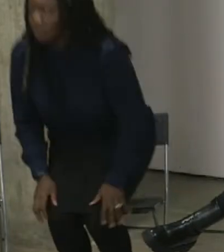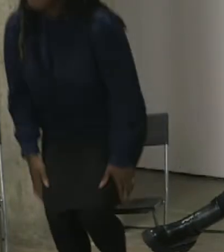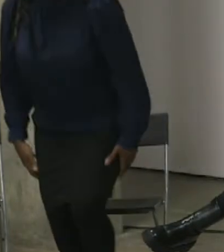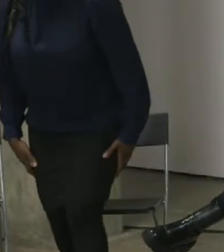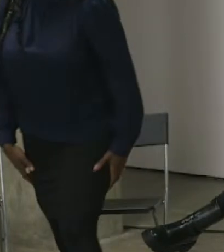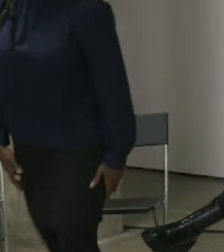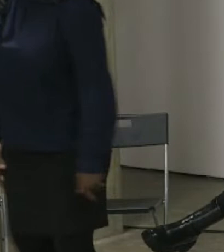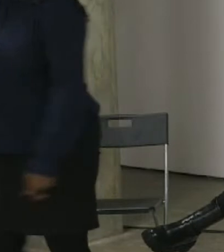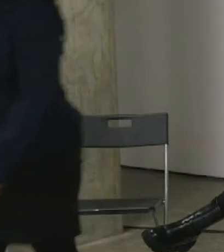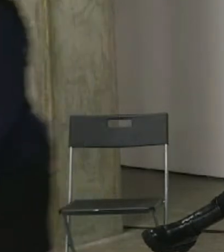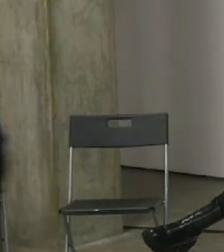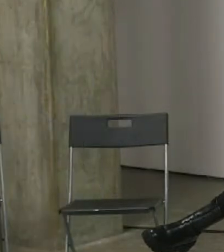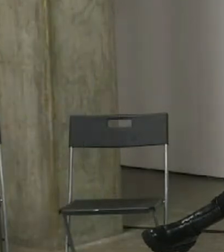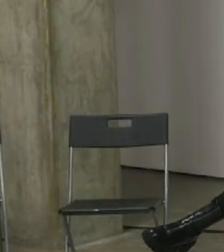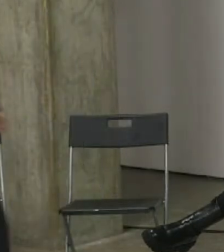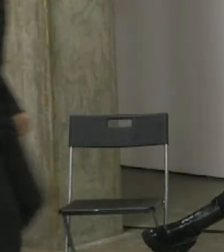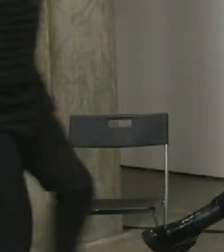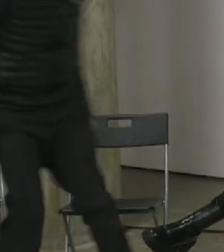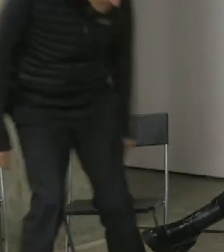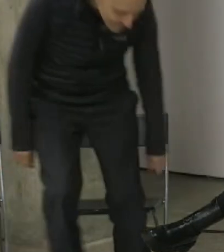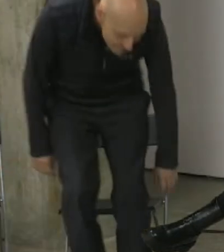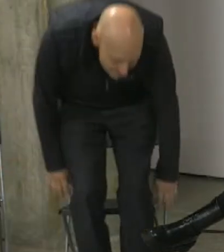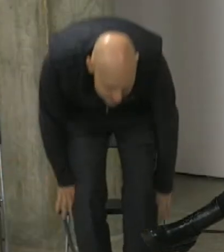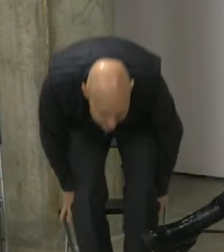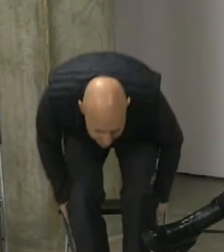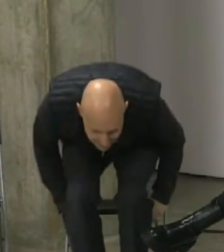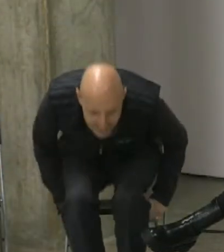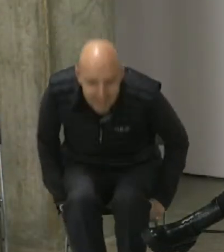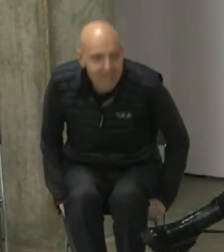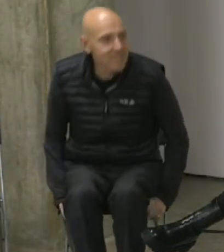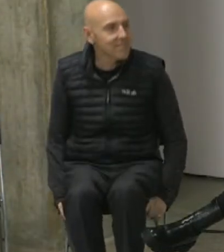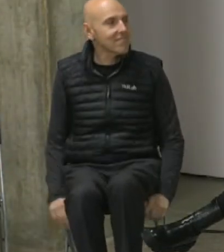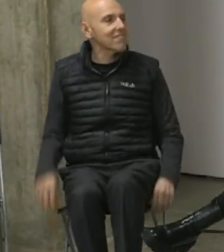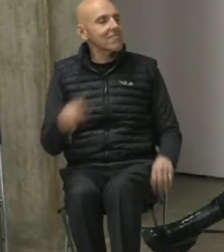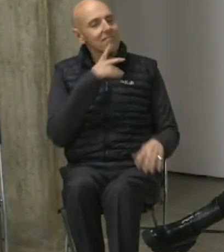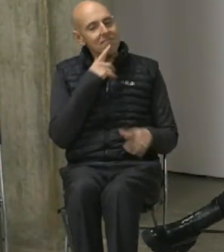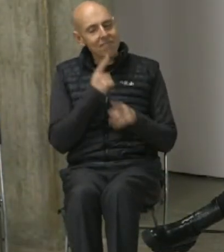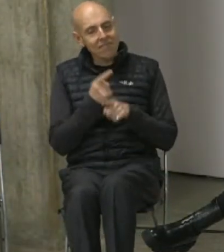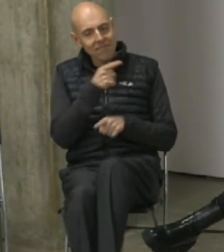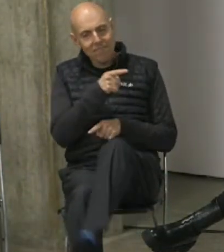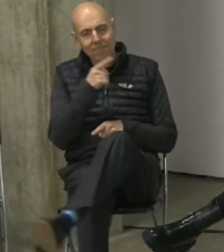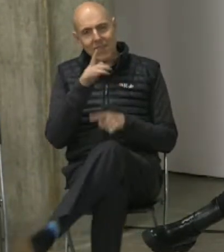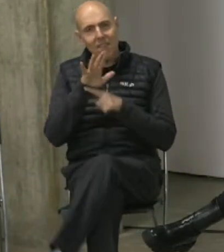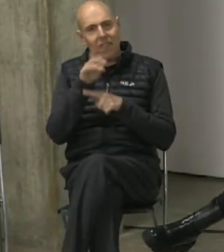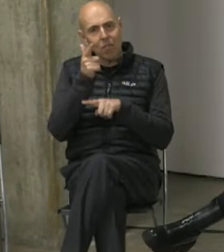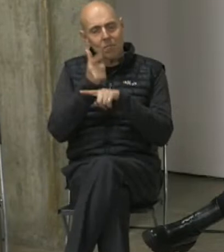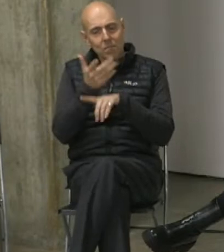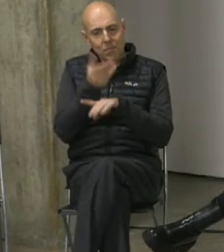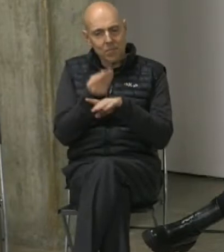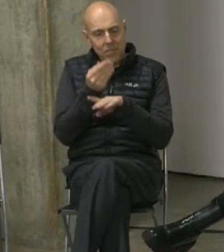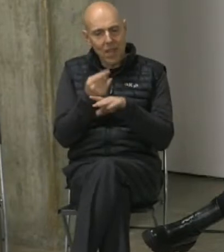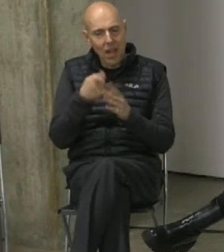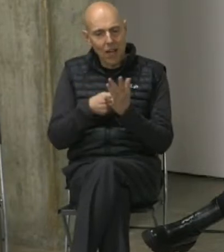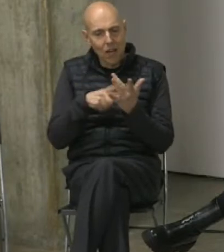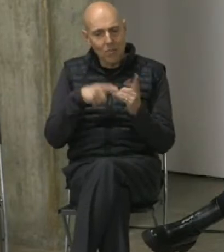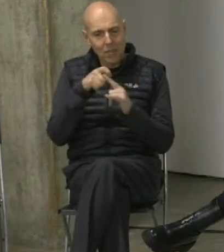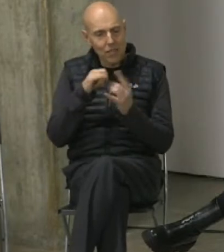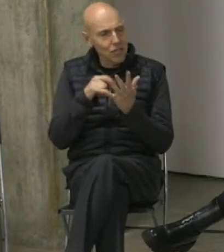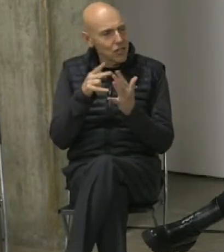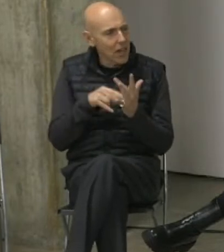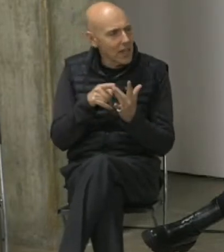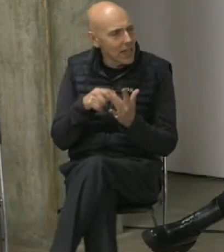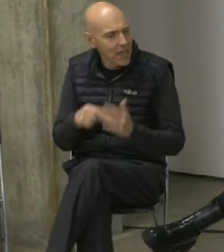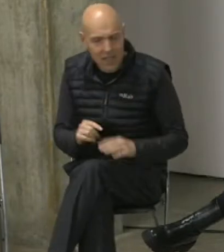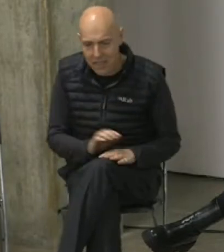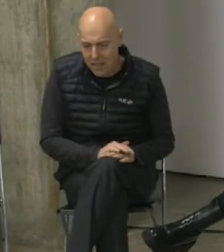You talking about Shaney and doing your film, R.I.P. Shaney, has made me feel as if I've known him. It's